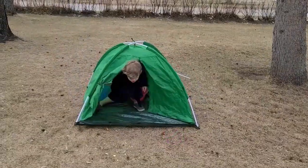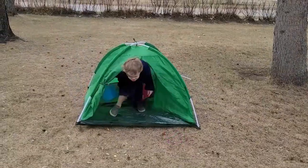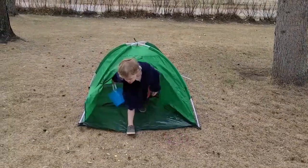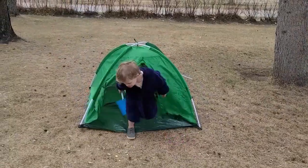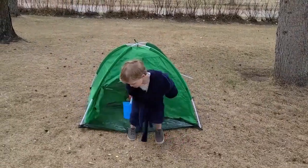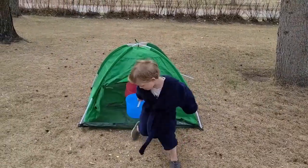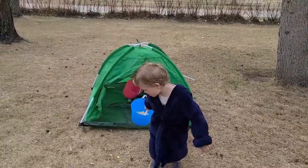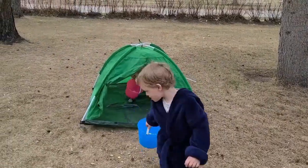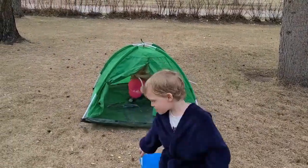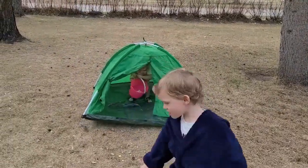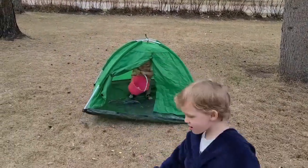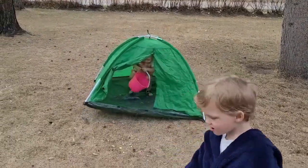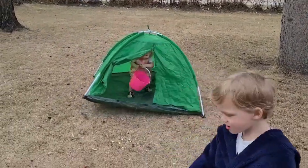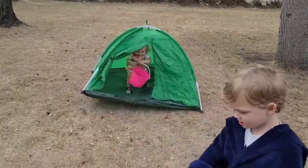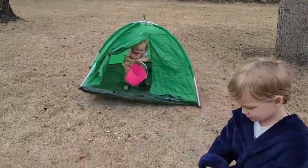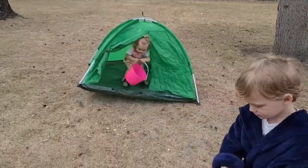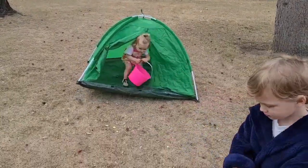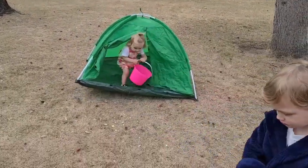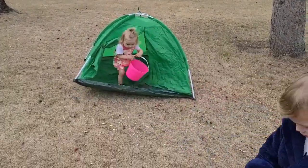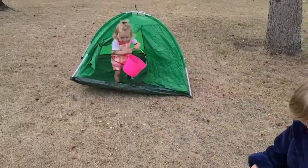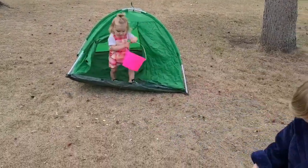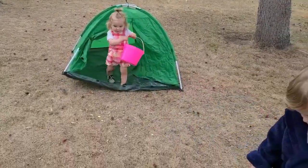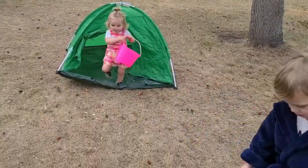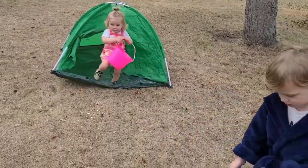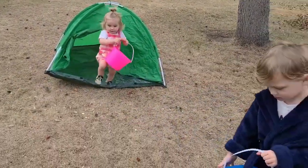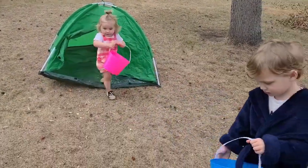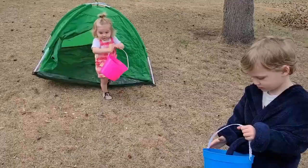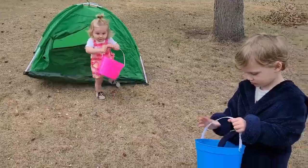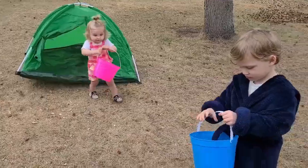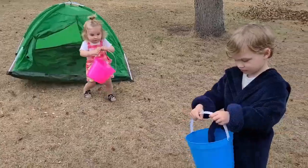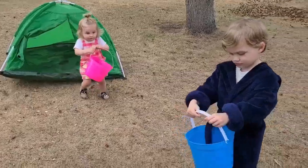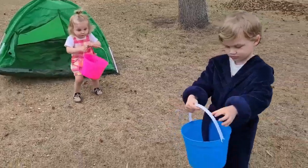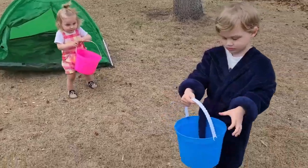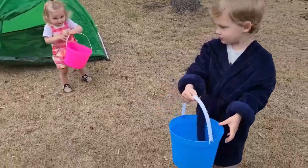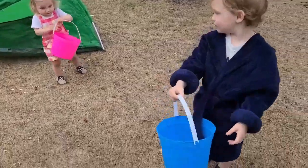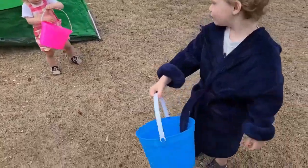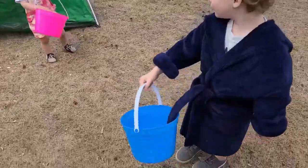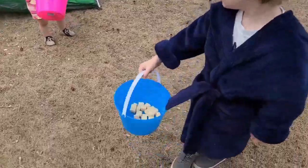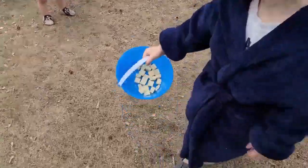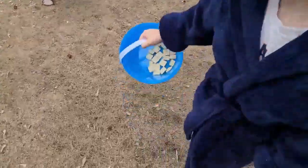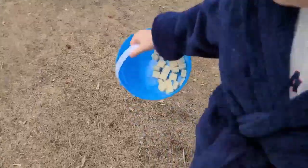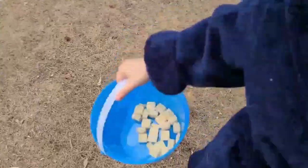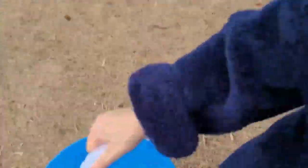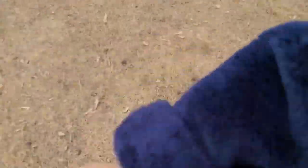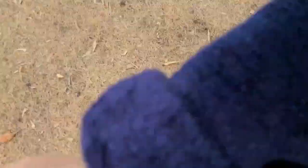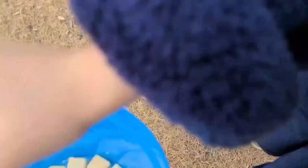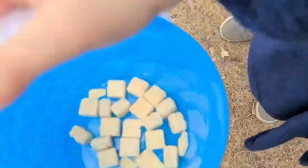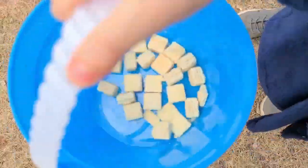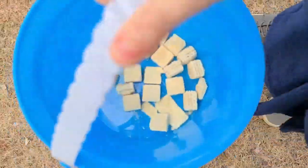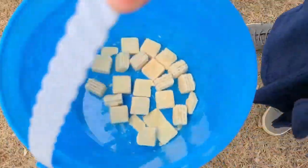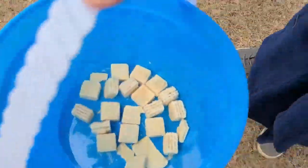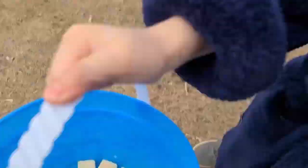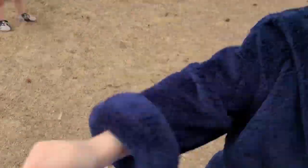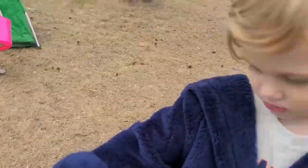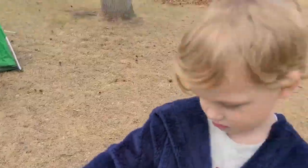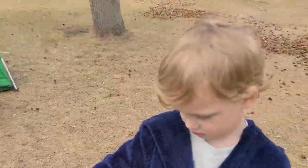manna the people had saved overnight was still fresh and fine to eat. No worms. It's not spoiled at all, the people